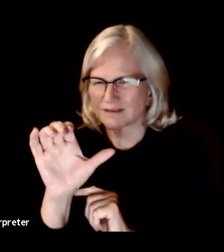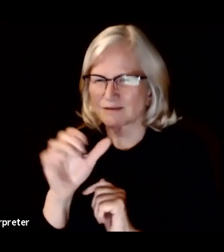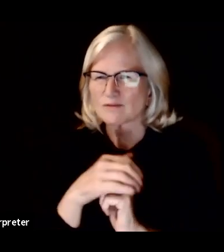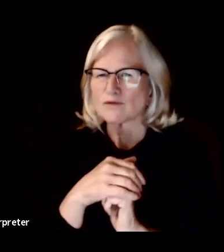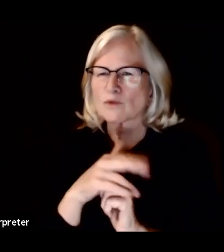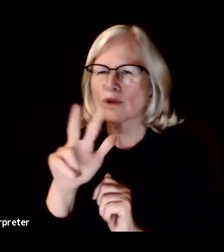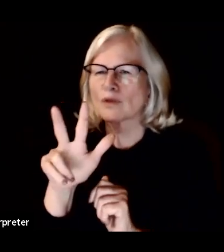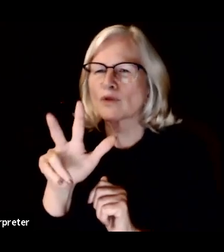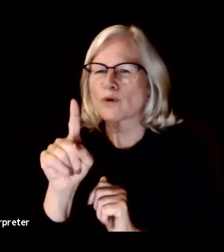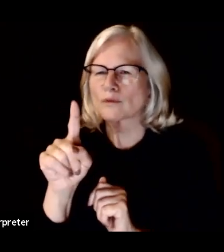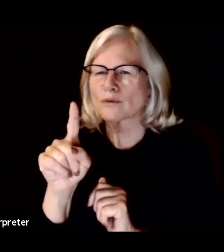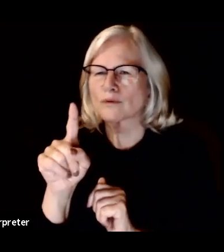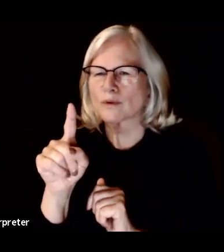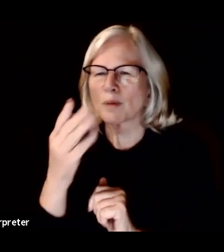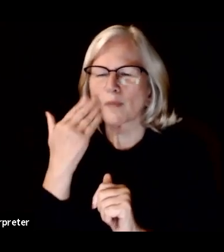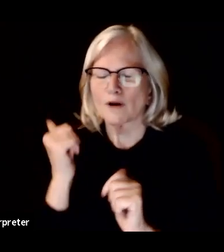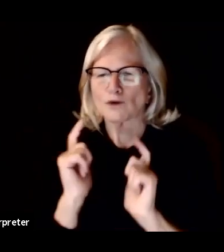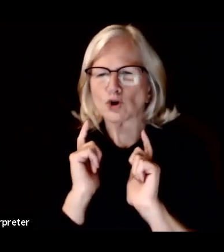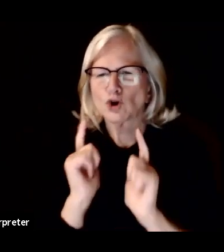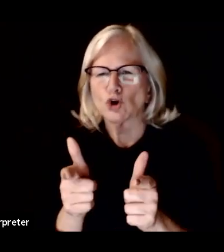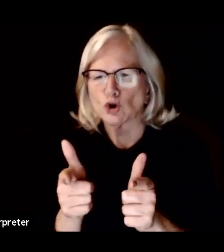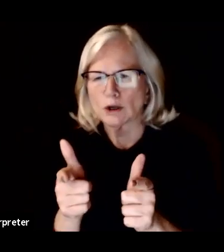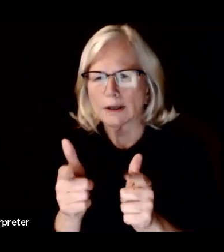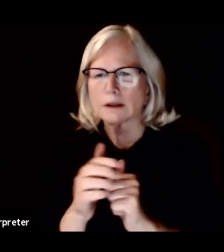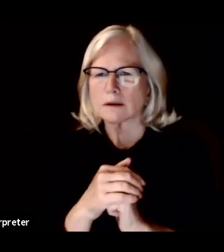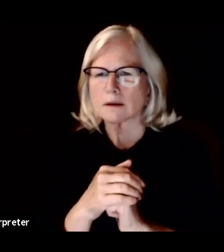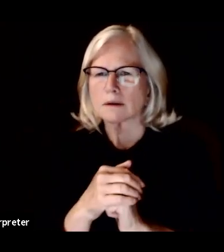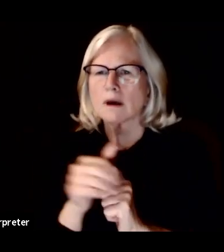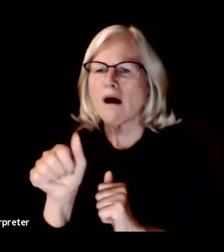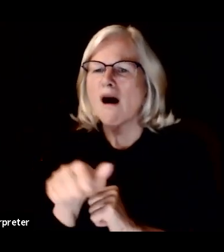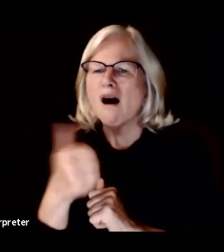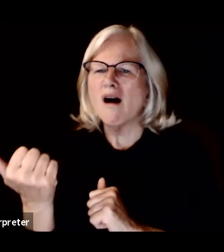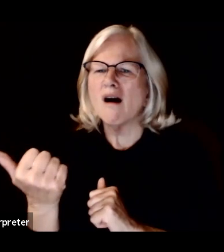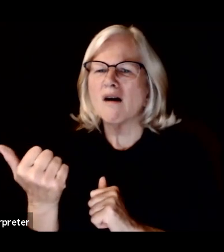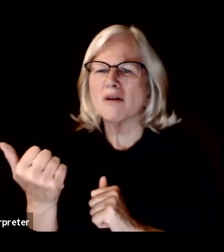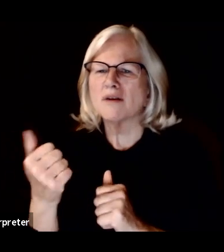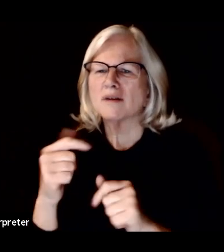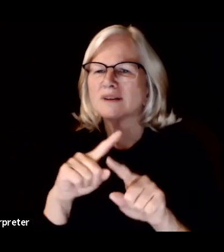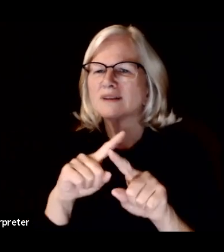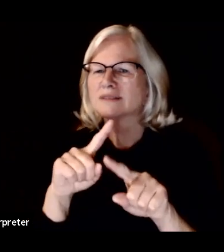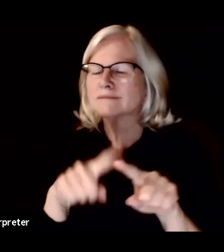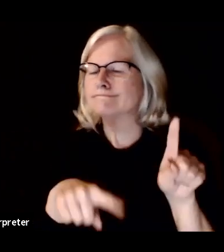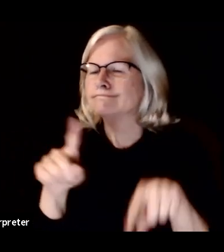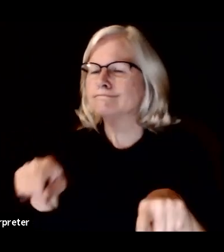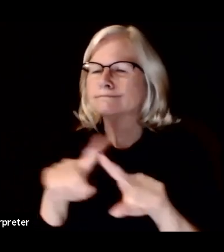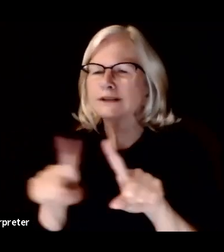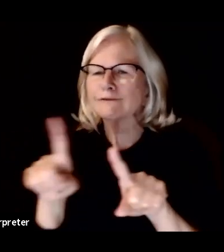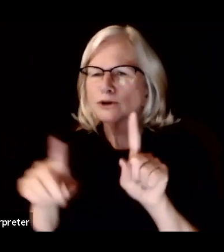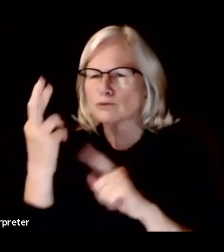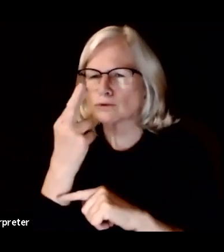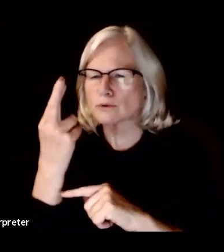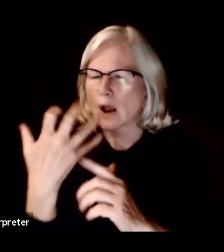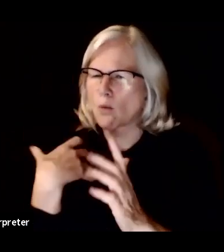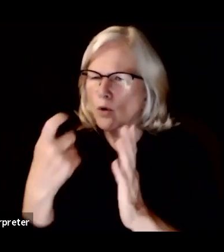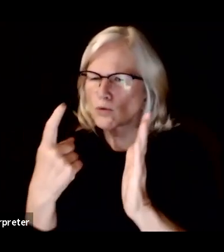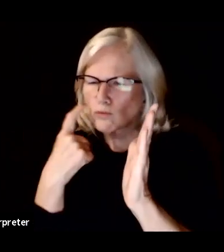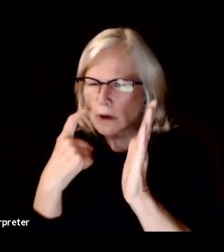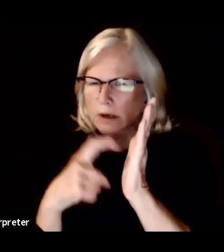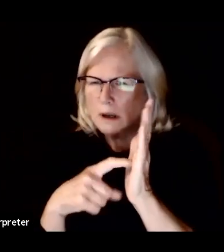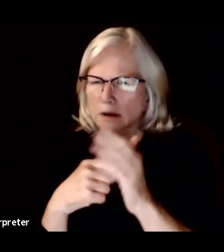But then the others, multiple different reasons. And just want to acknowledge that the premature births that we